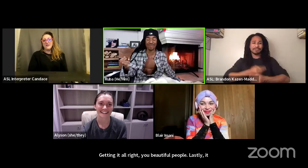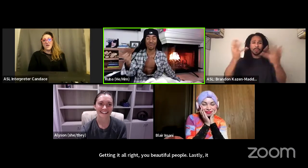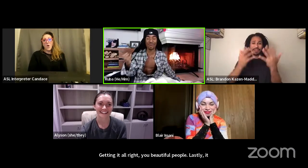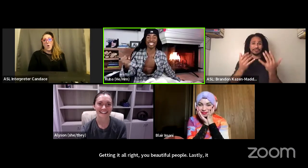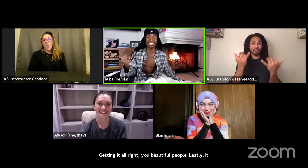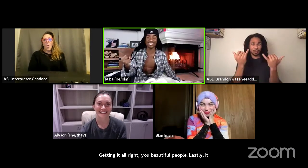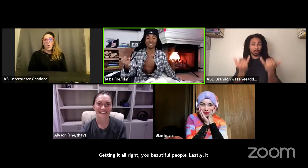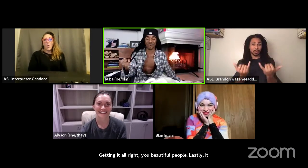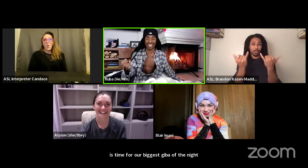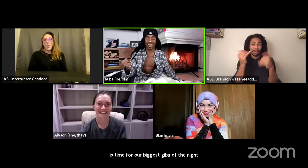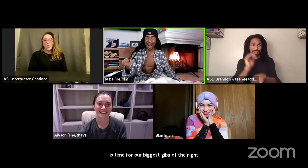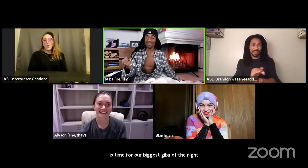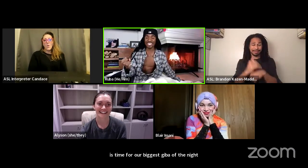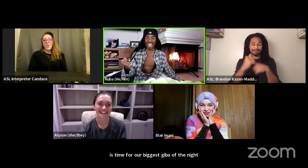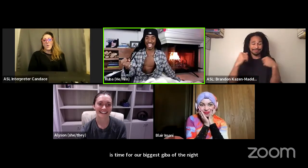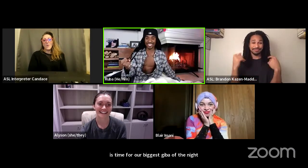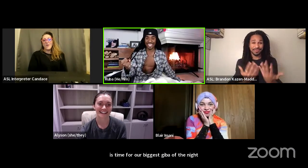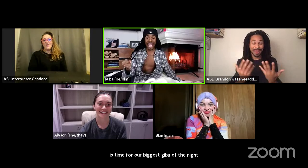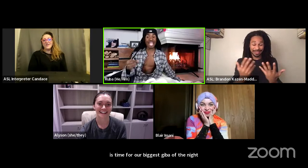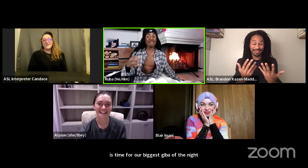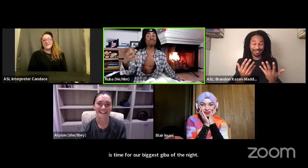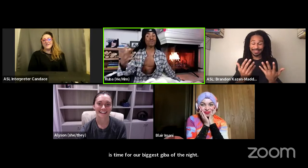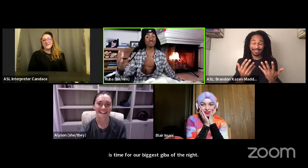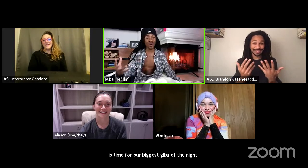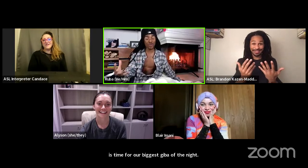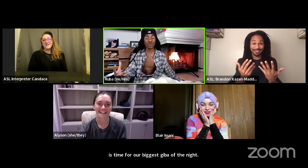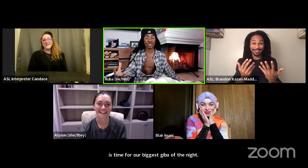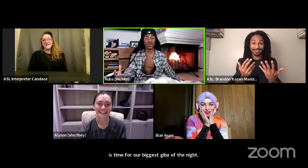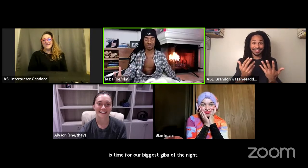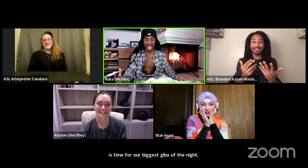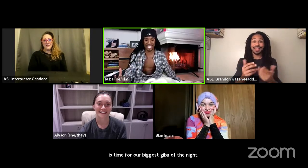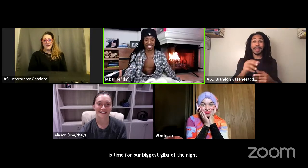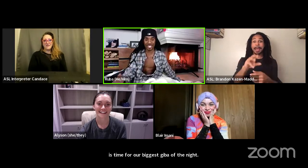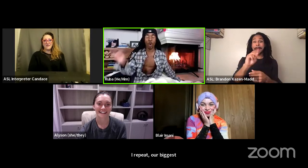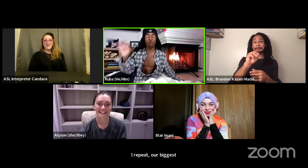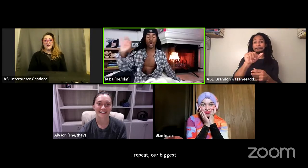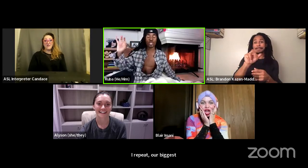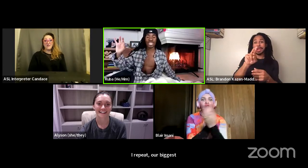repeat, our biggest giveaway of the night, a Miraval